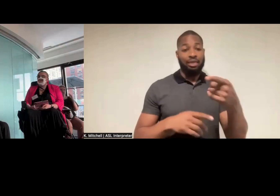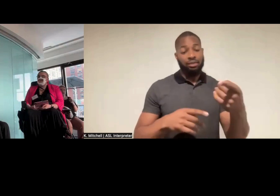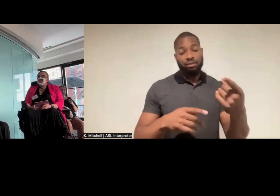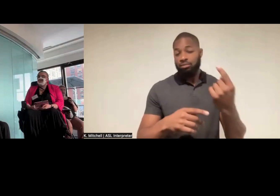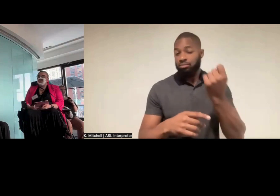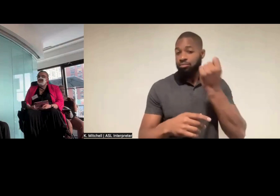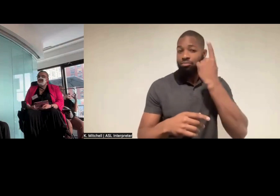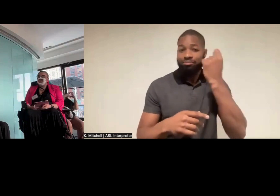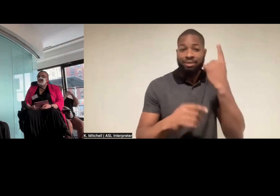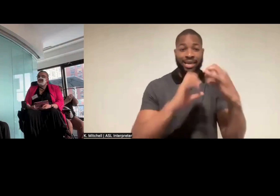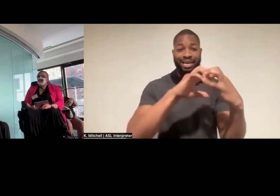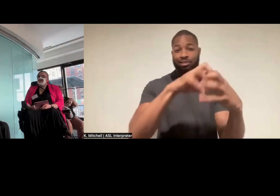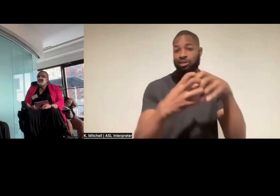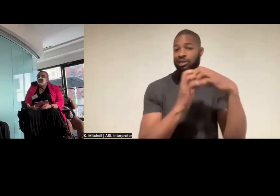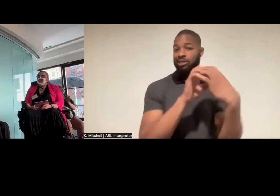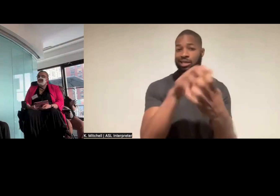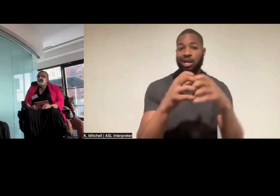first.